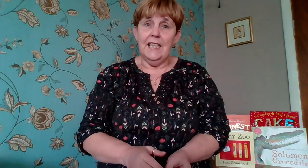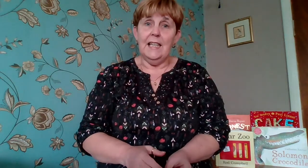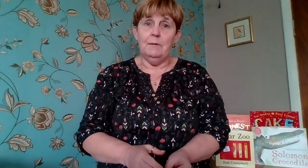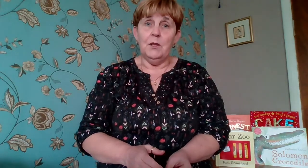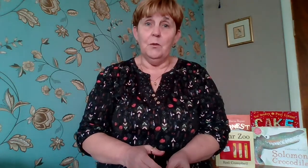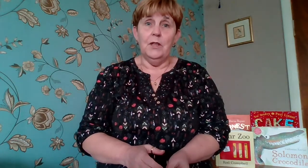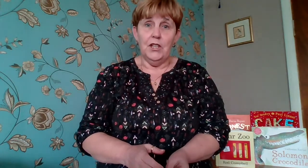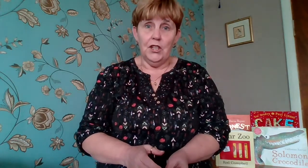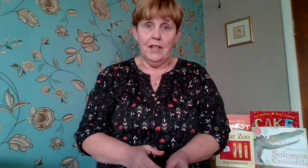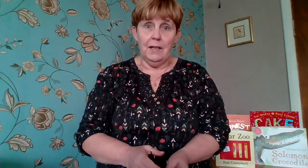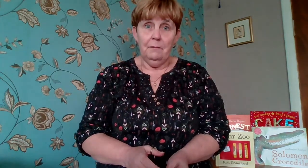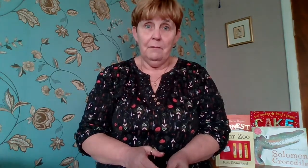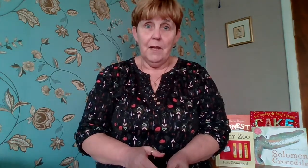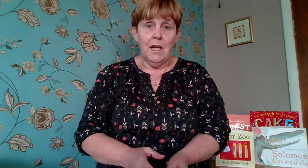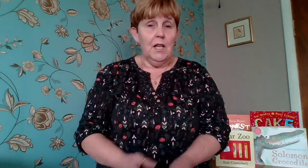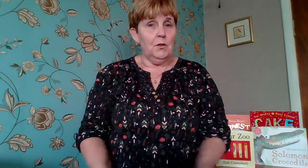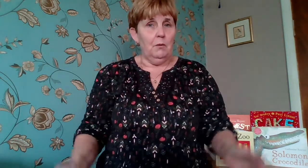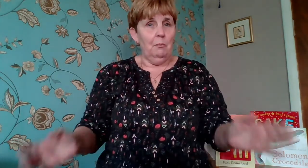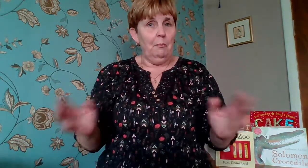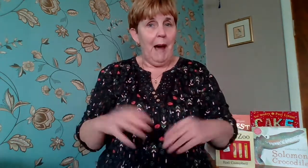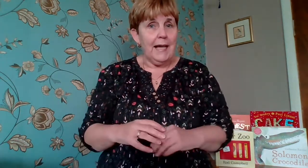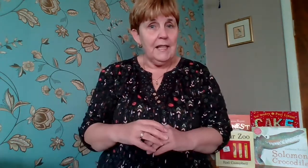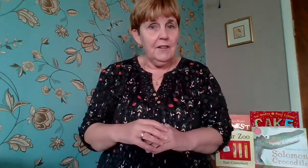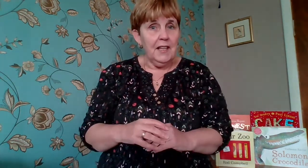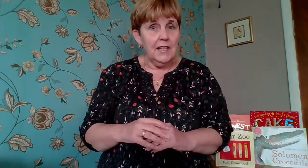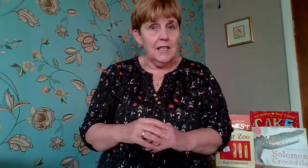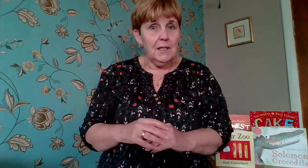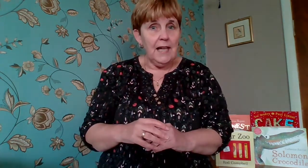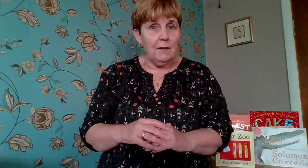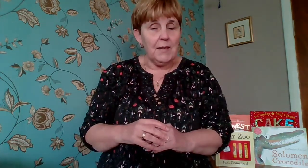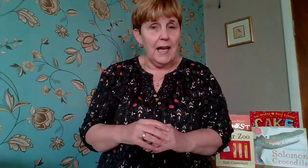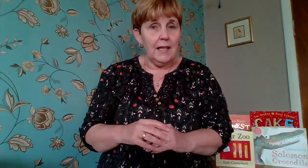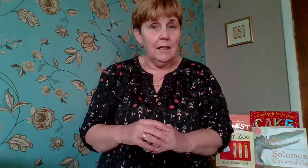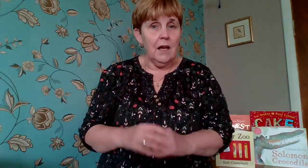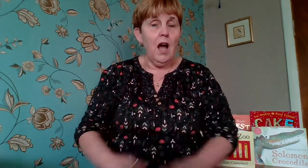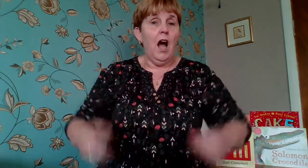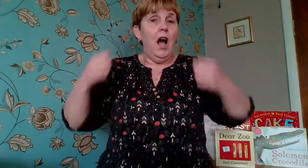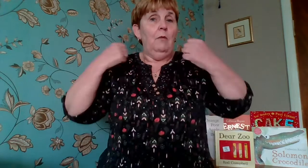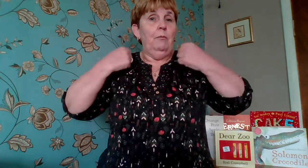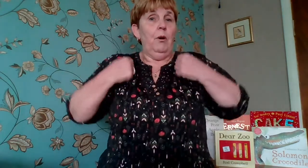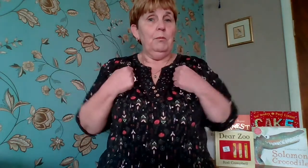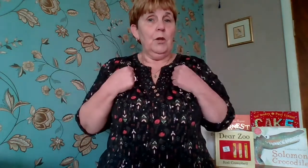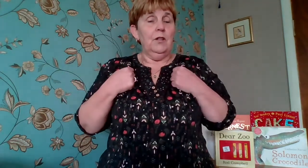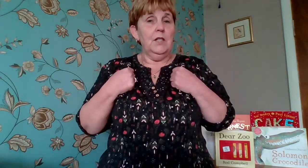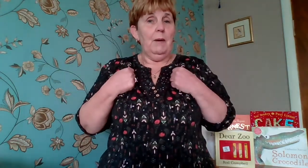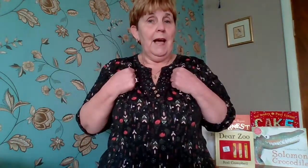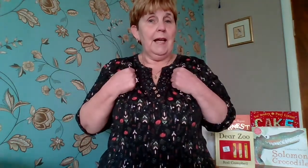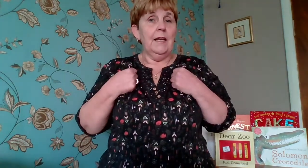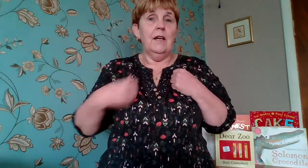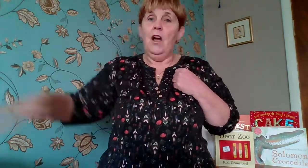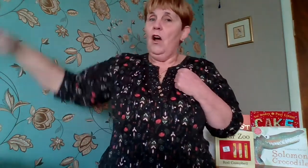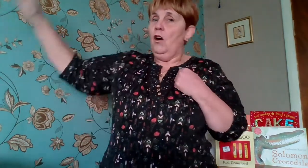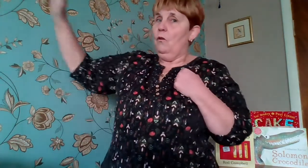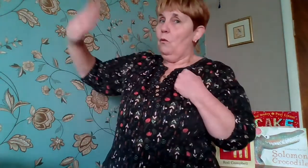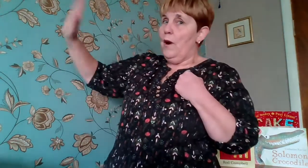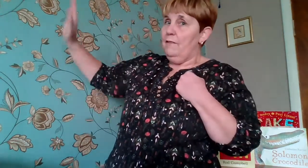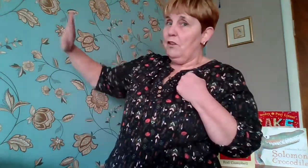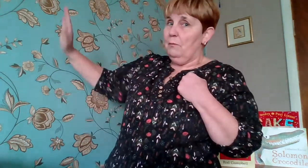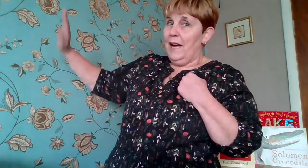he would go on a journey. So he packed everything into his knapsack, popped it on his back, waved goodbye to